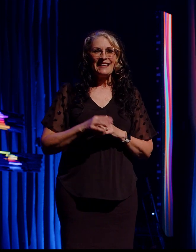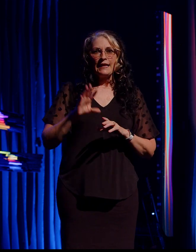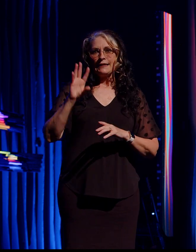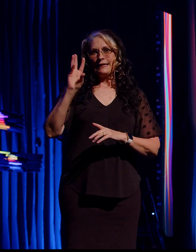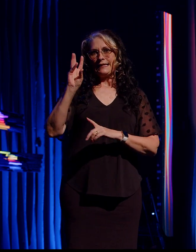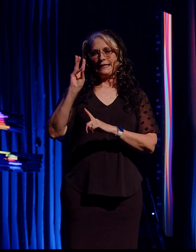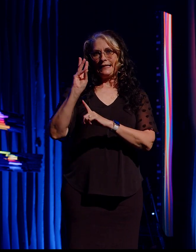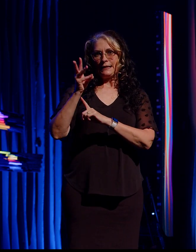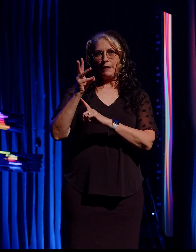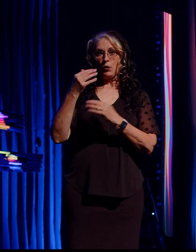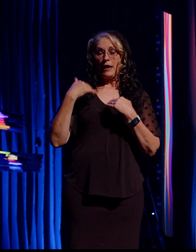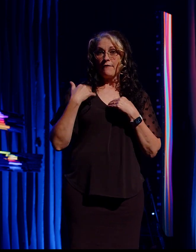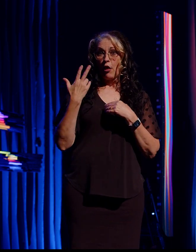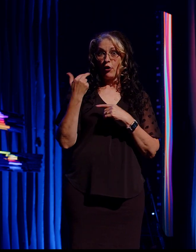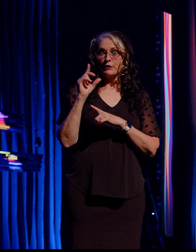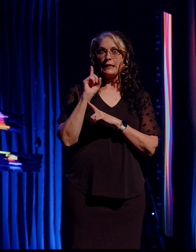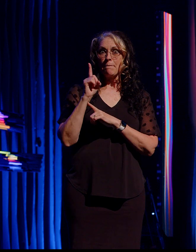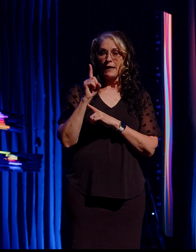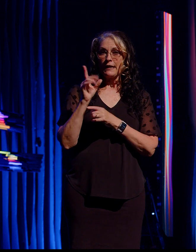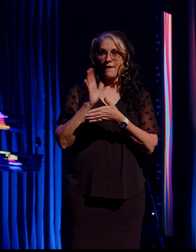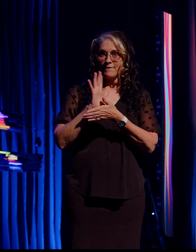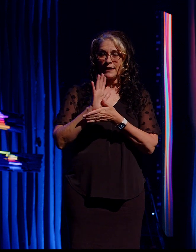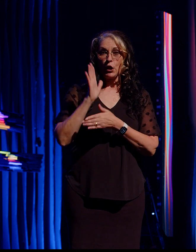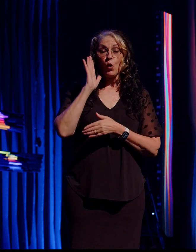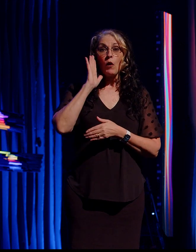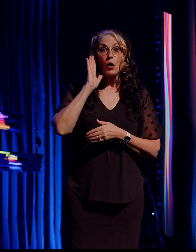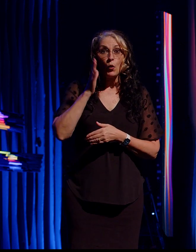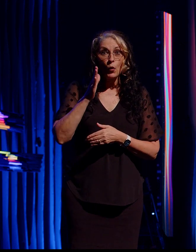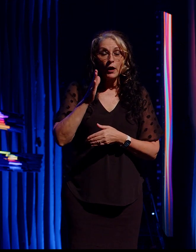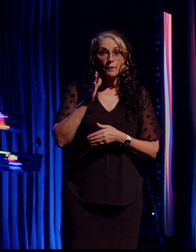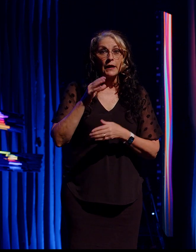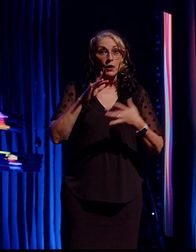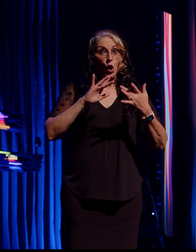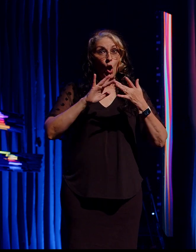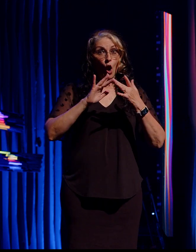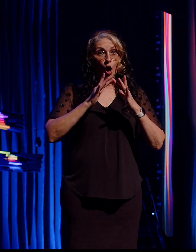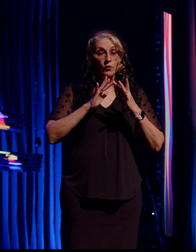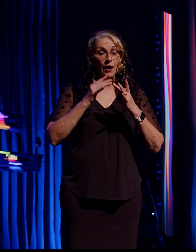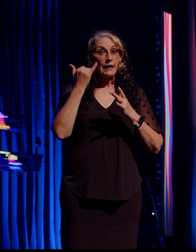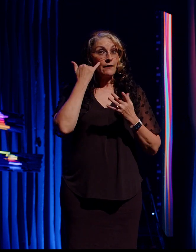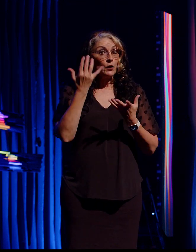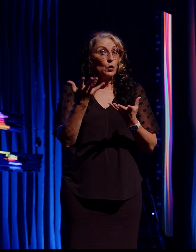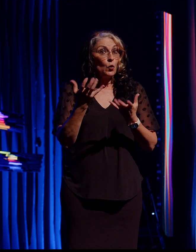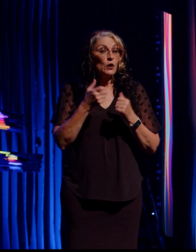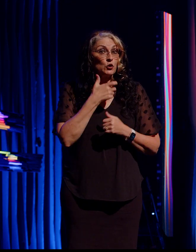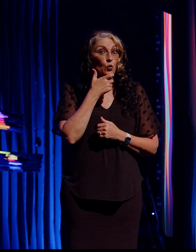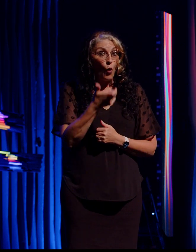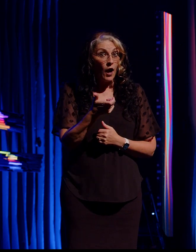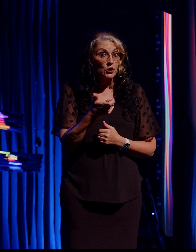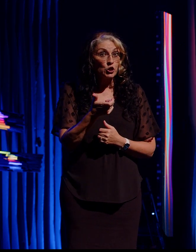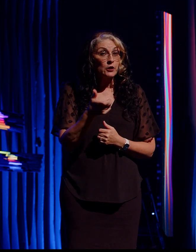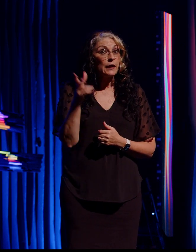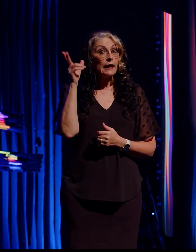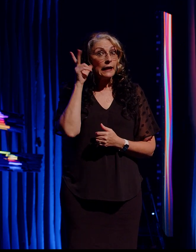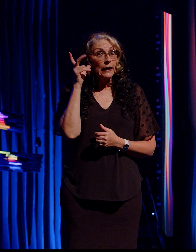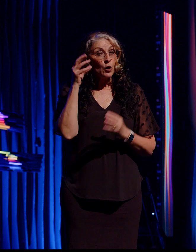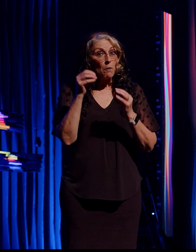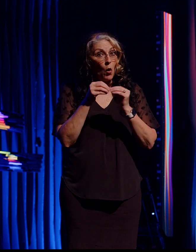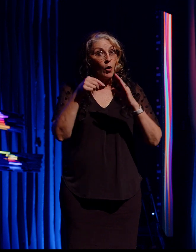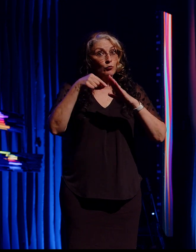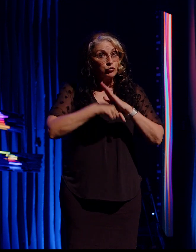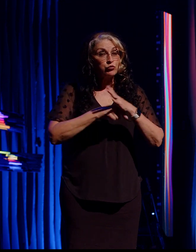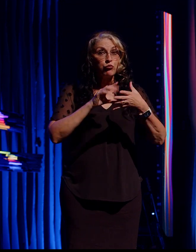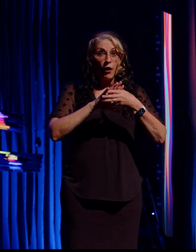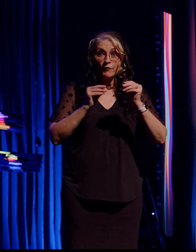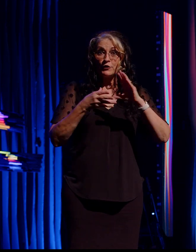6-minute version. We have a 13-minute version as well that's going to be online if you want to watch that and hear more of that story. The